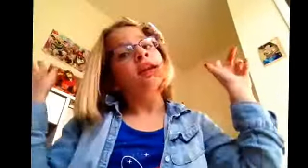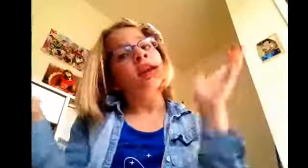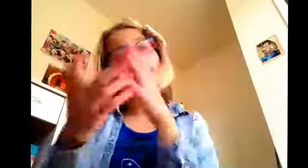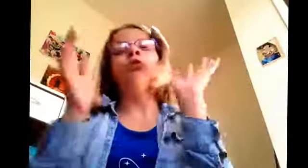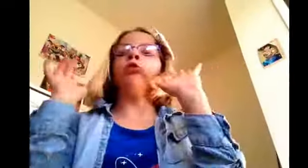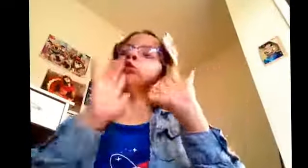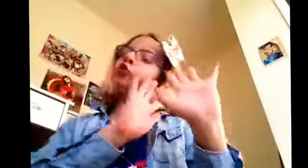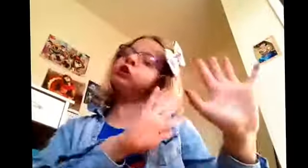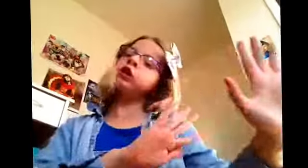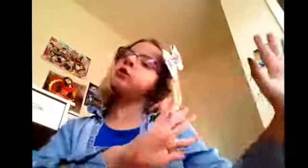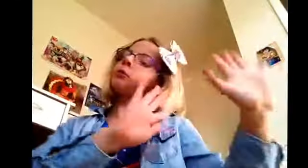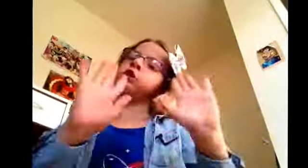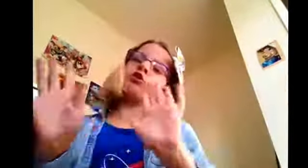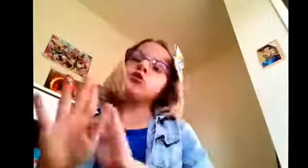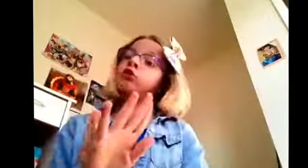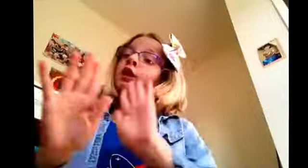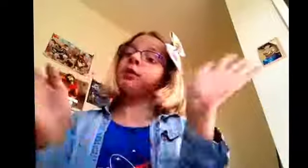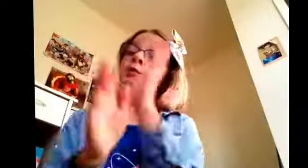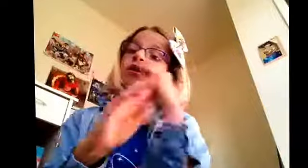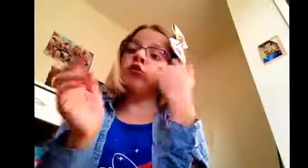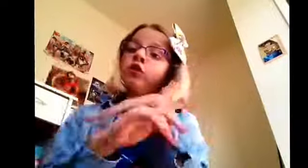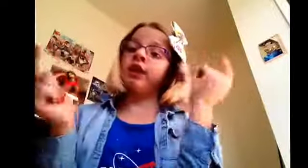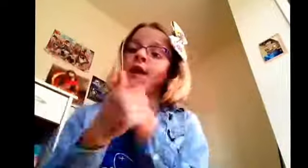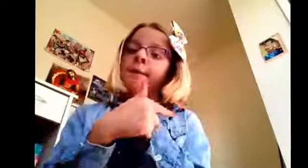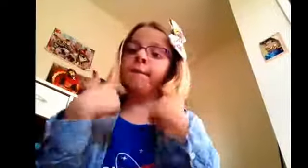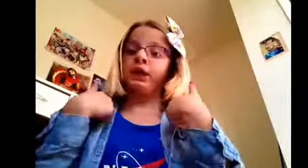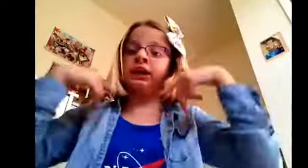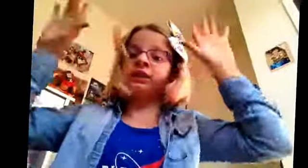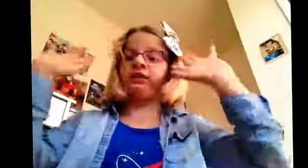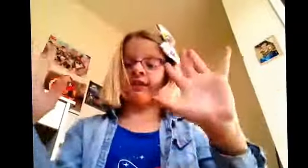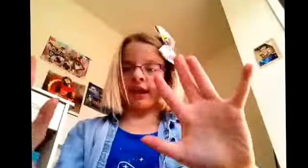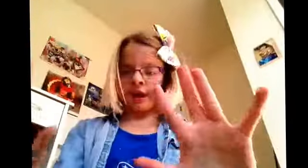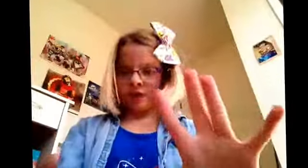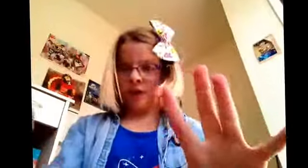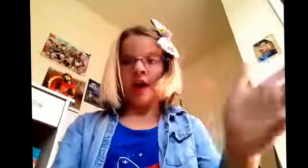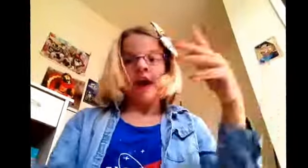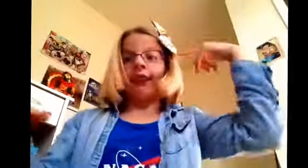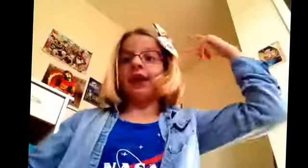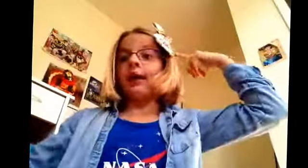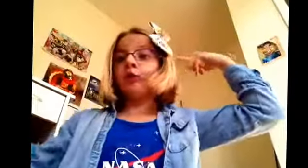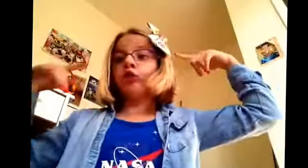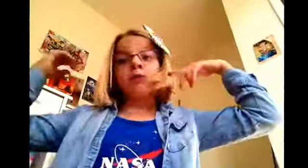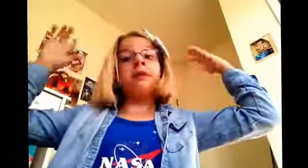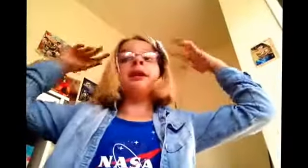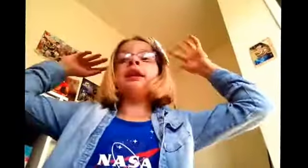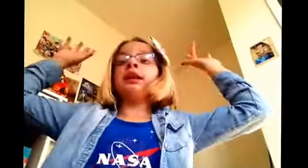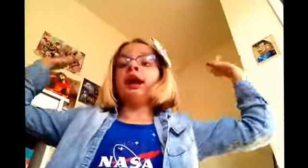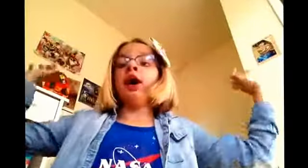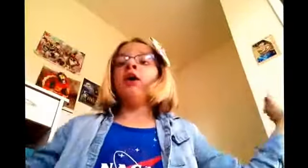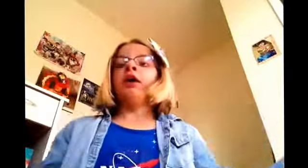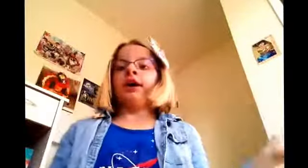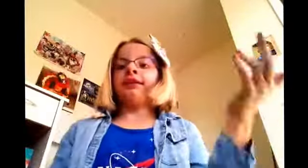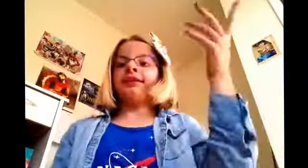now. So don't let me, don't let me, don't let me down. I think I'm losing my mind now. It's in